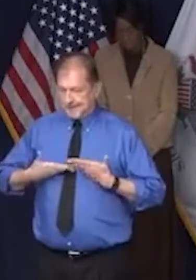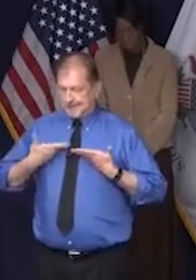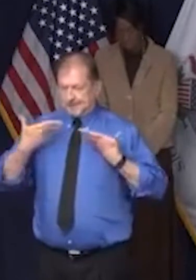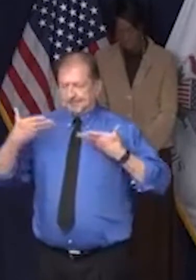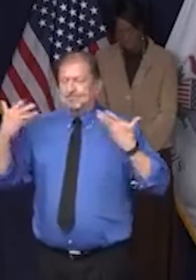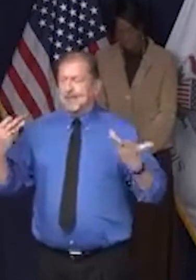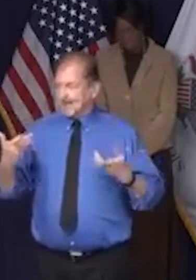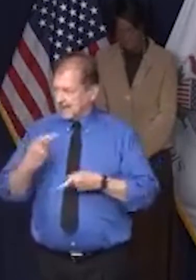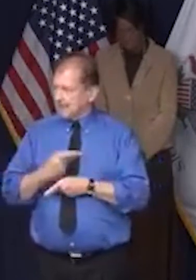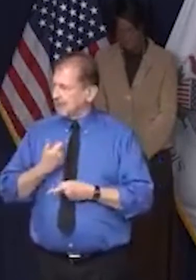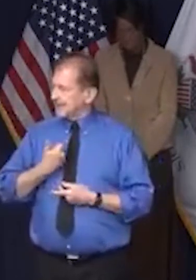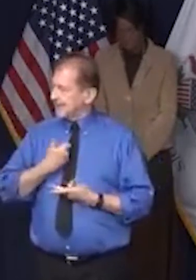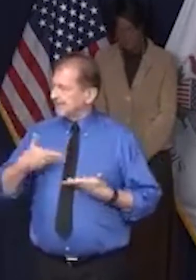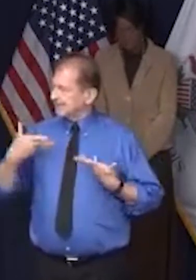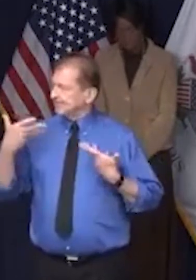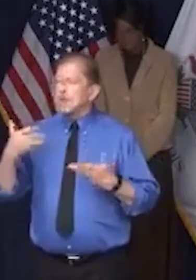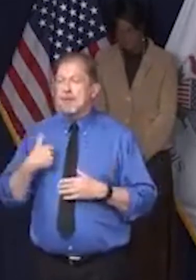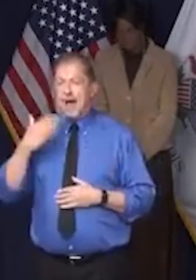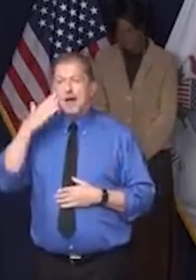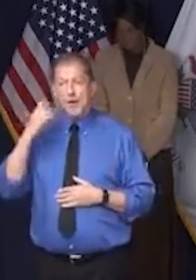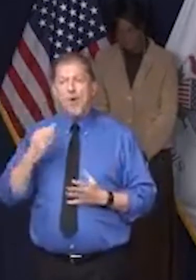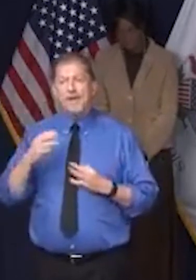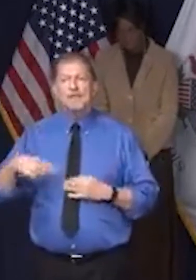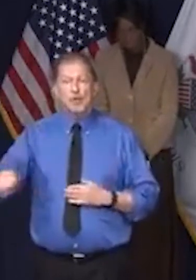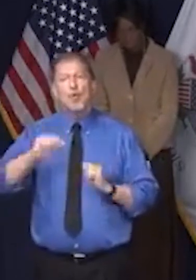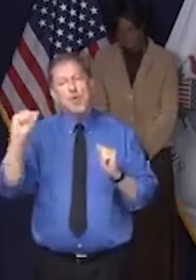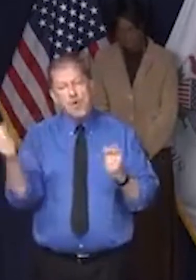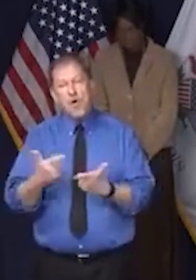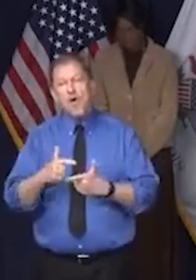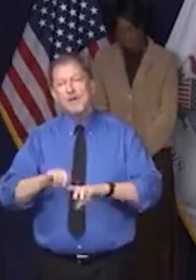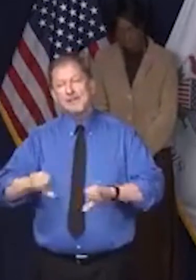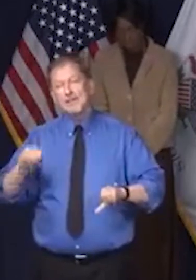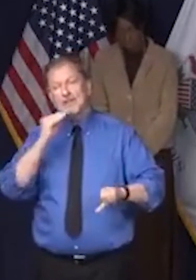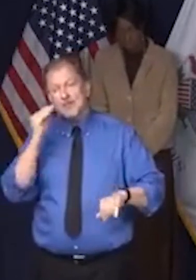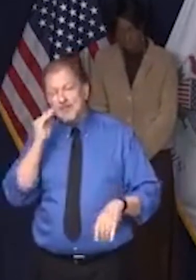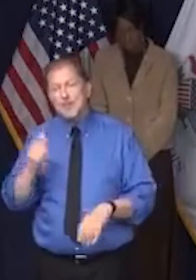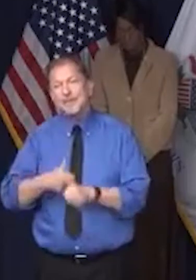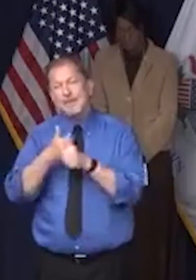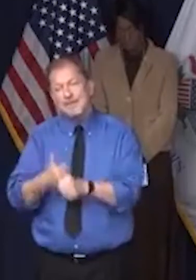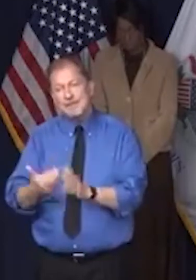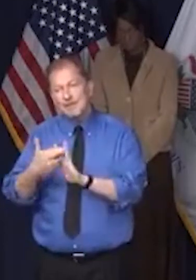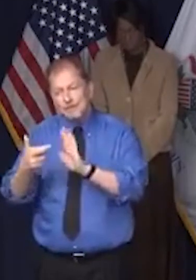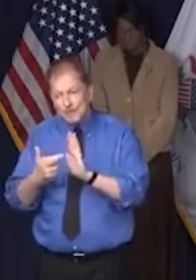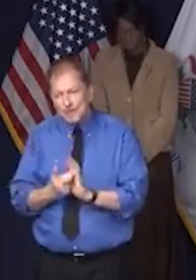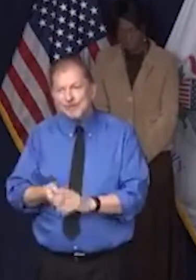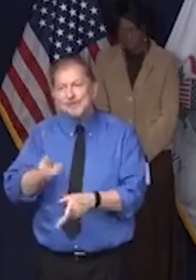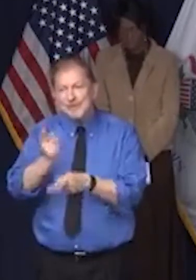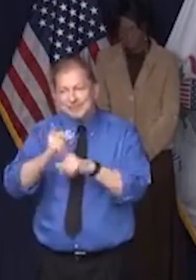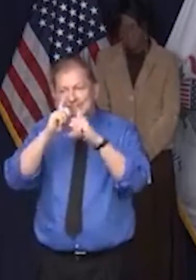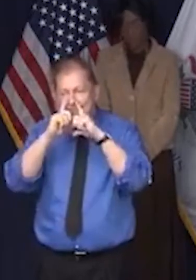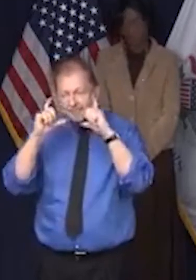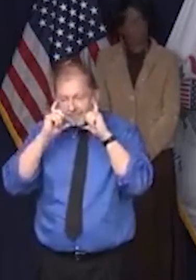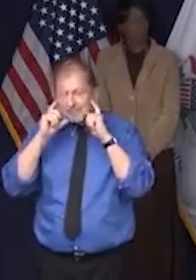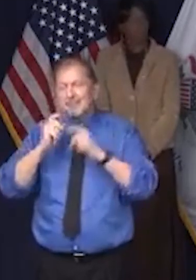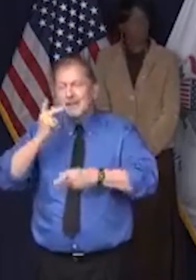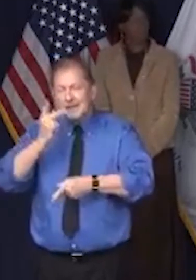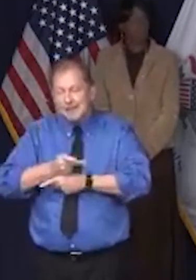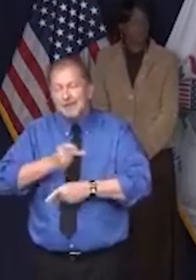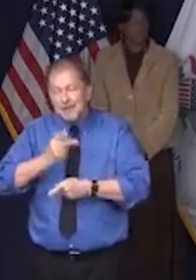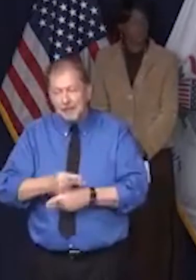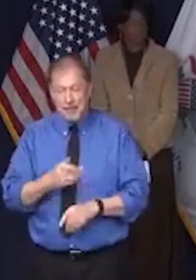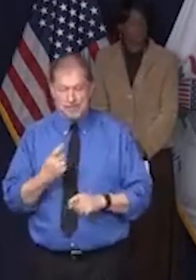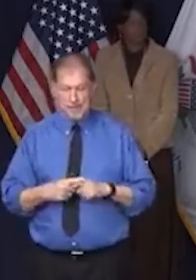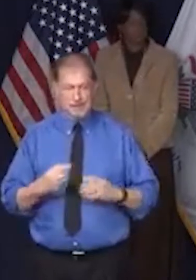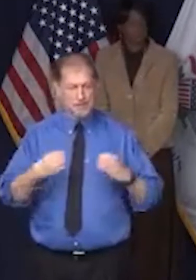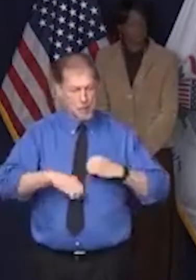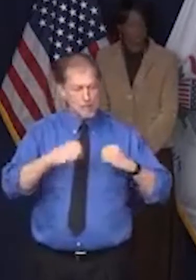I know that if we persist, if everybody persists out there with the stay-at-home order, following the rules, and we keep building up our testing